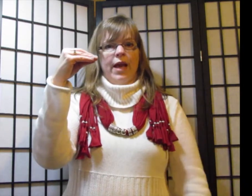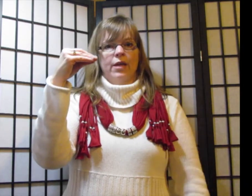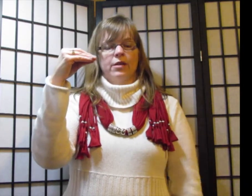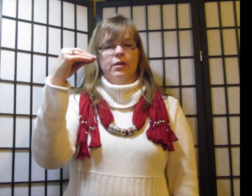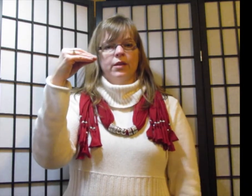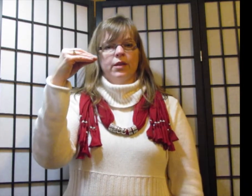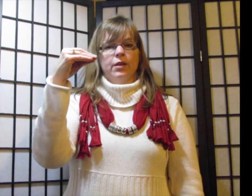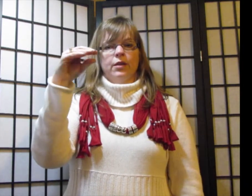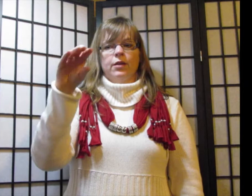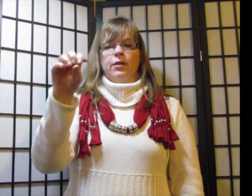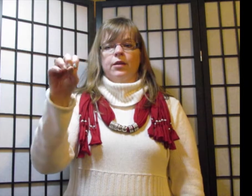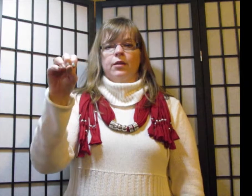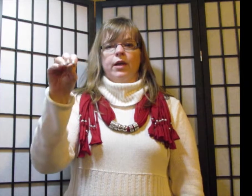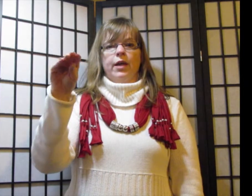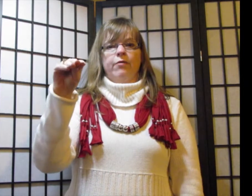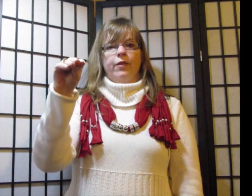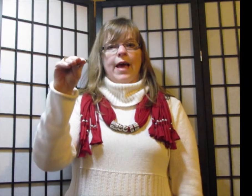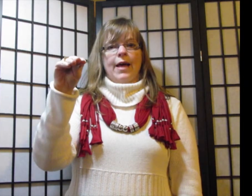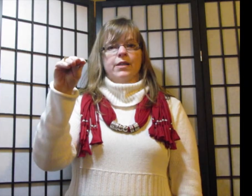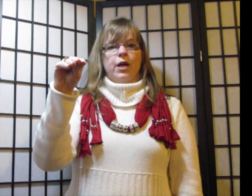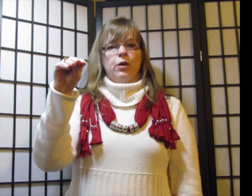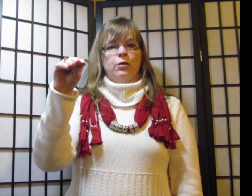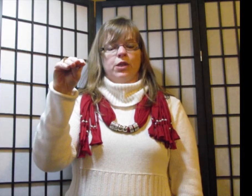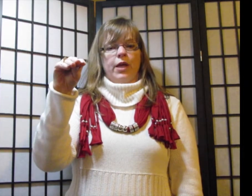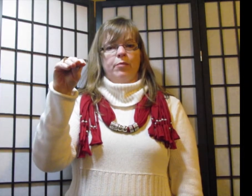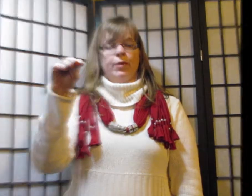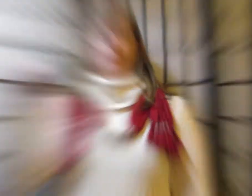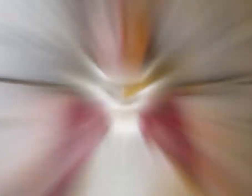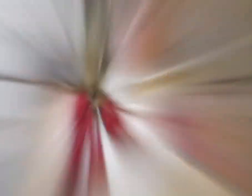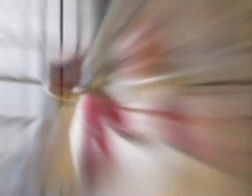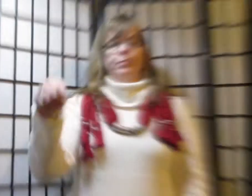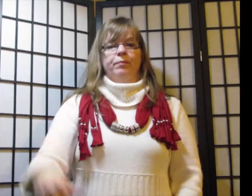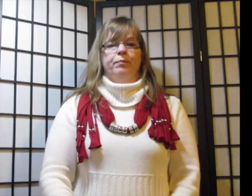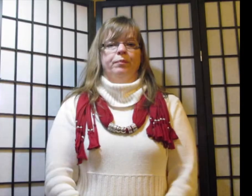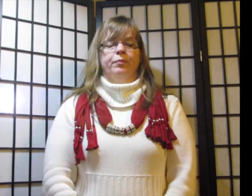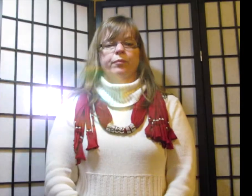flat. Okay, flat O shape.